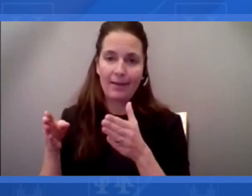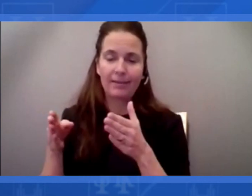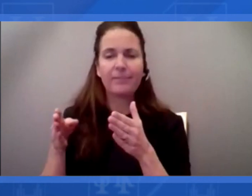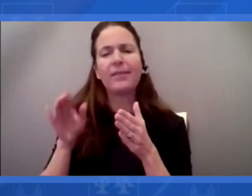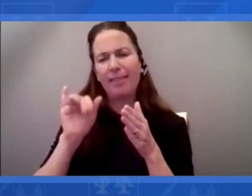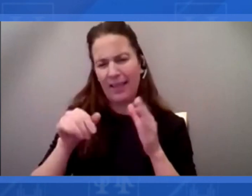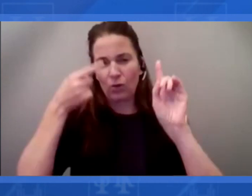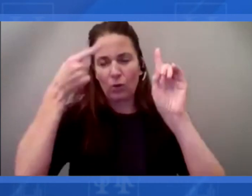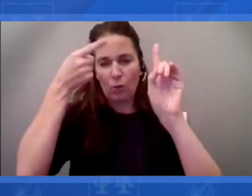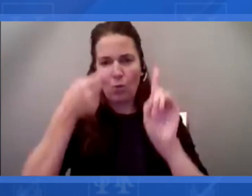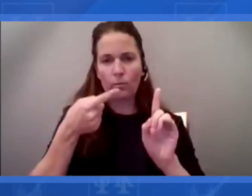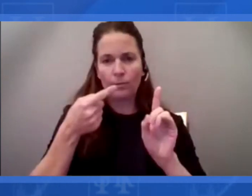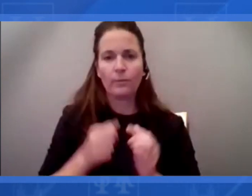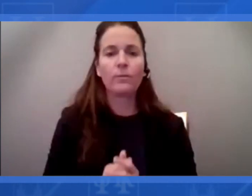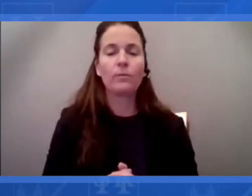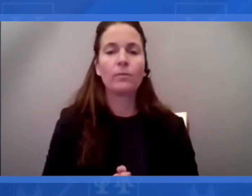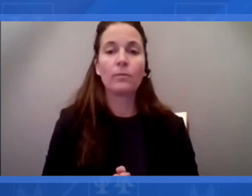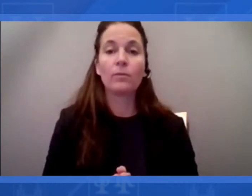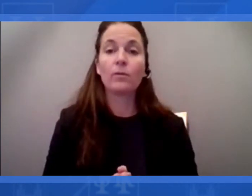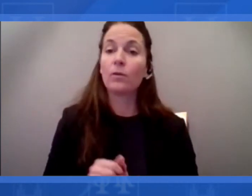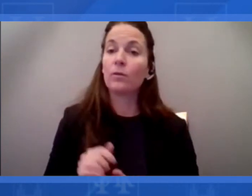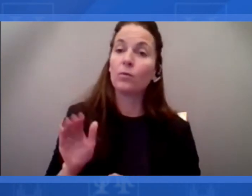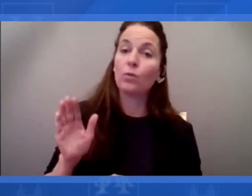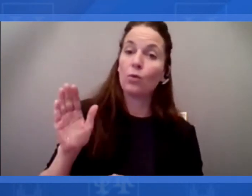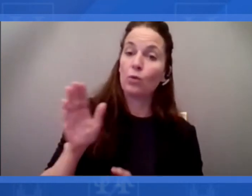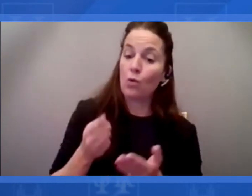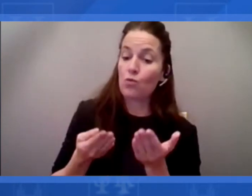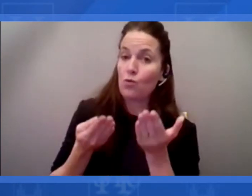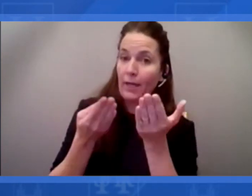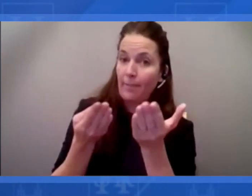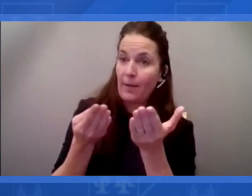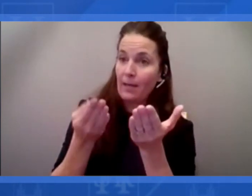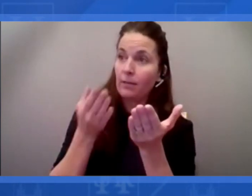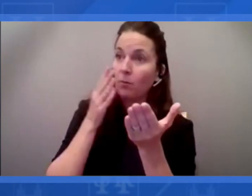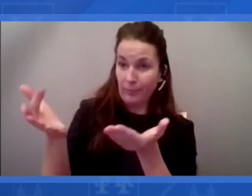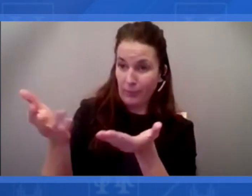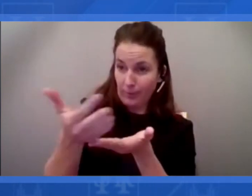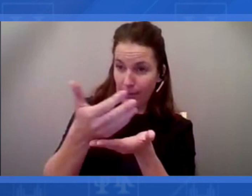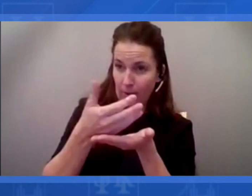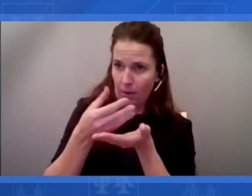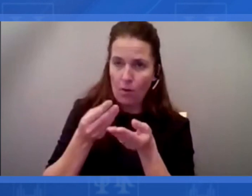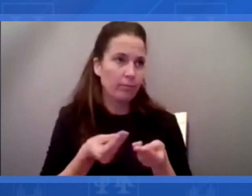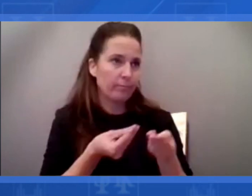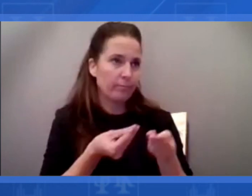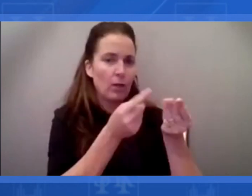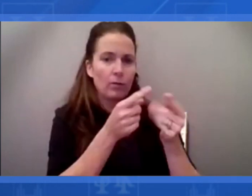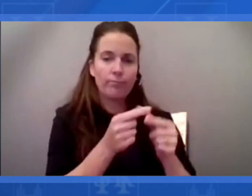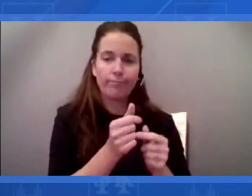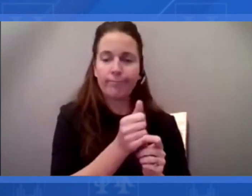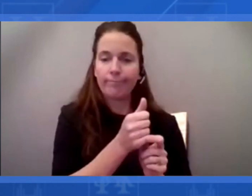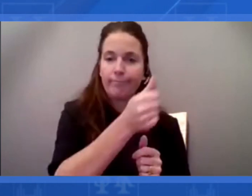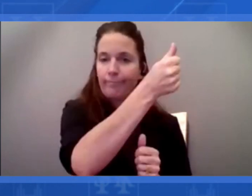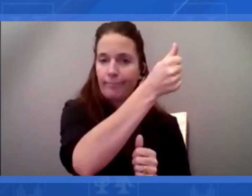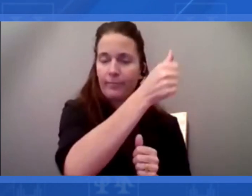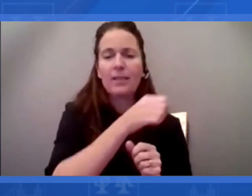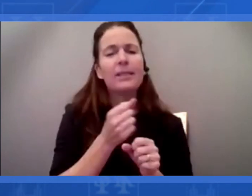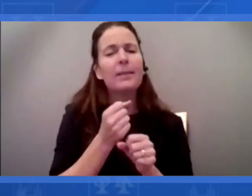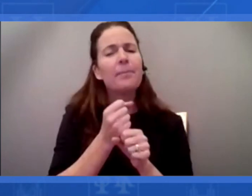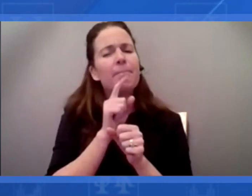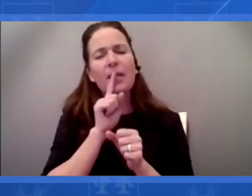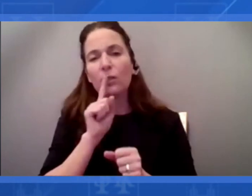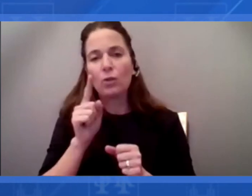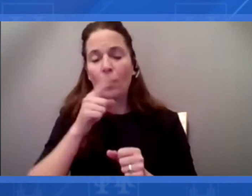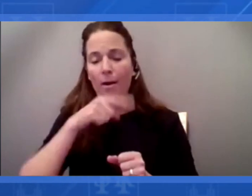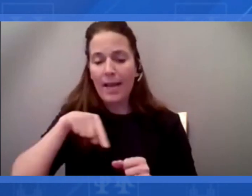these opportunities forward for review with our leadership at the City of Hamilton to ensure our operators, and in